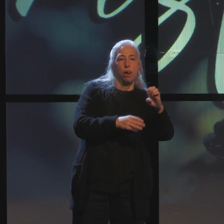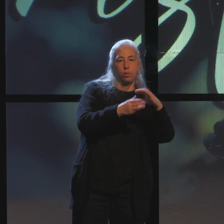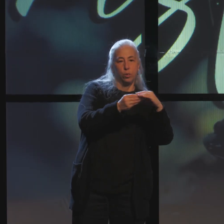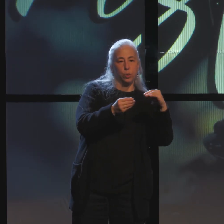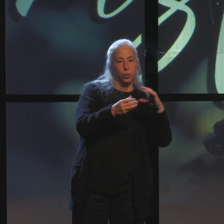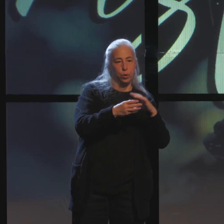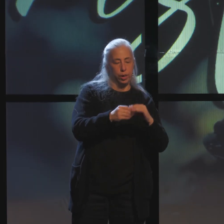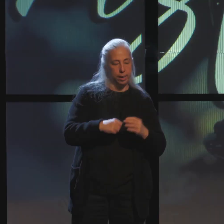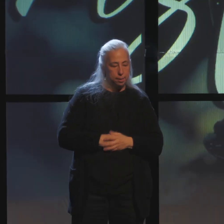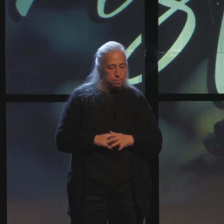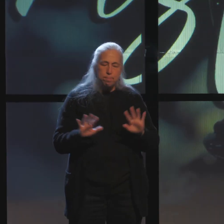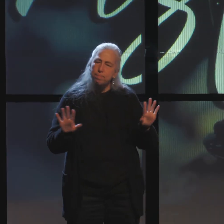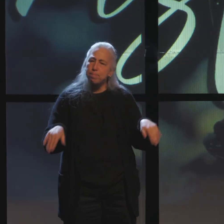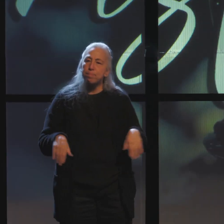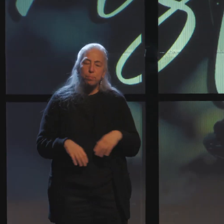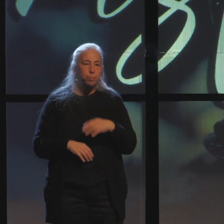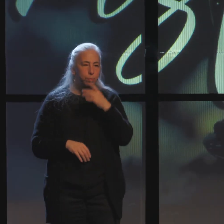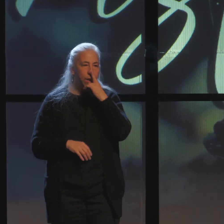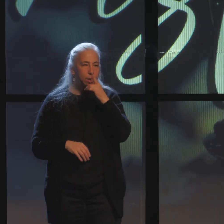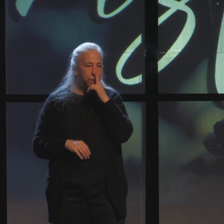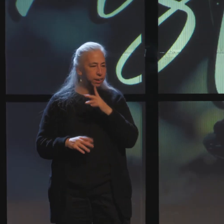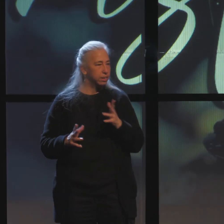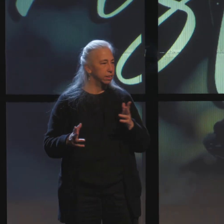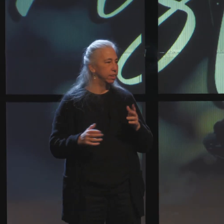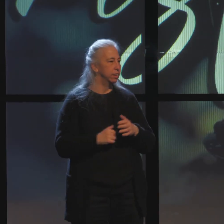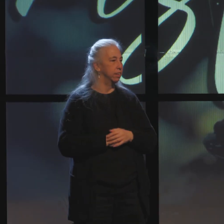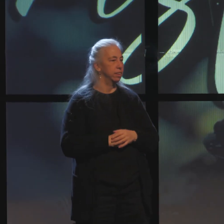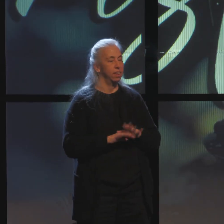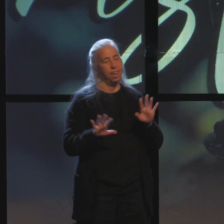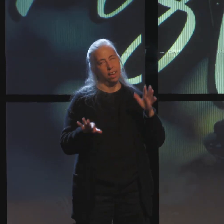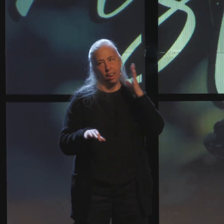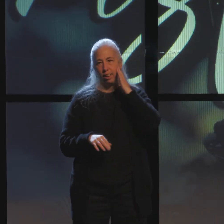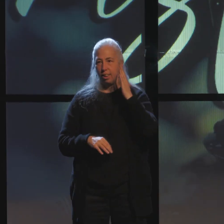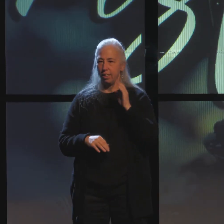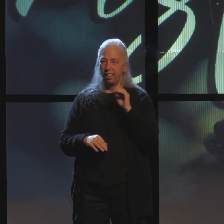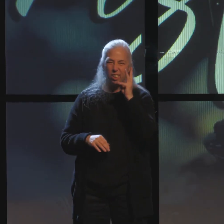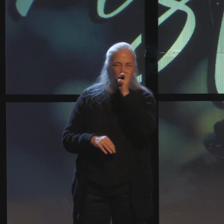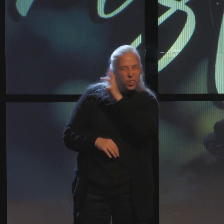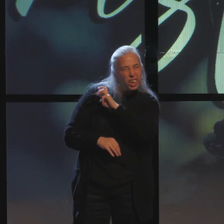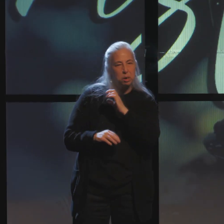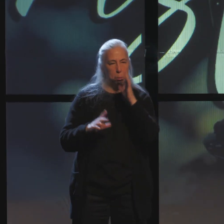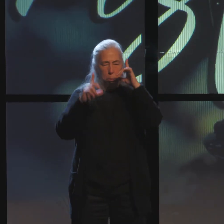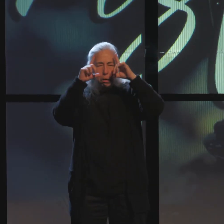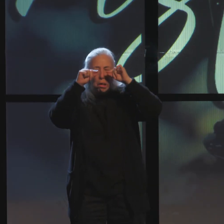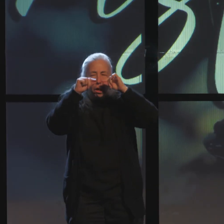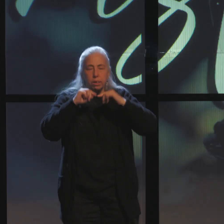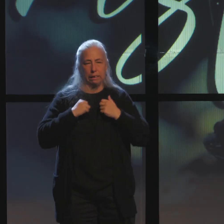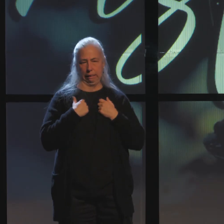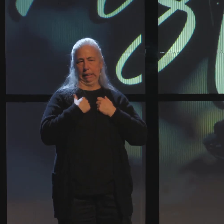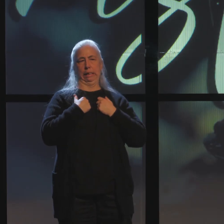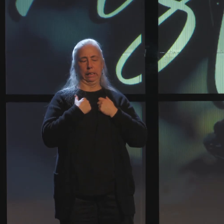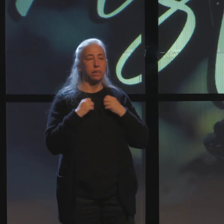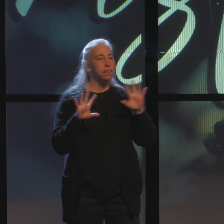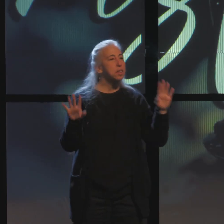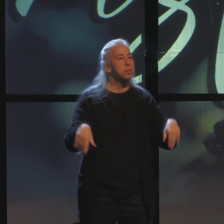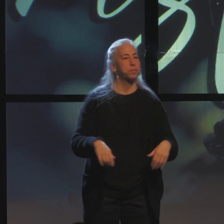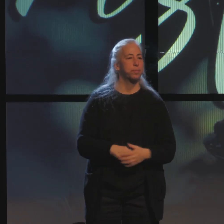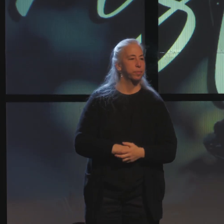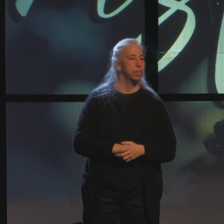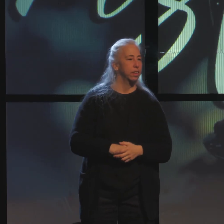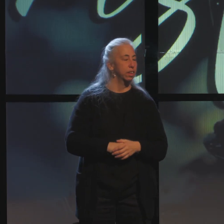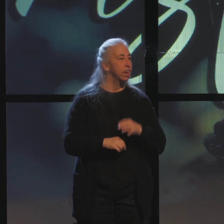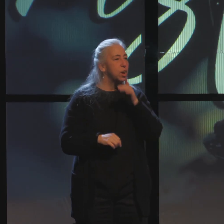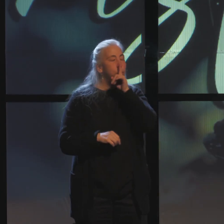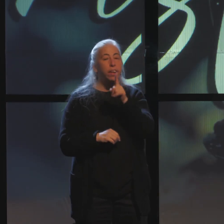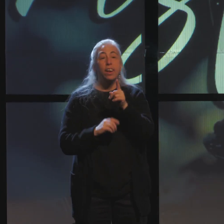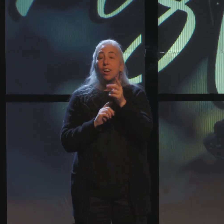So will you do me a favor, just for a moment? I know everybody gets weird. We're going to close our eyes. You know, we can't handle like 2